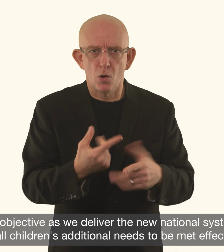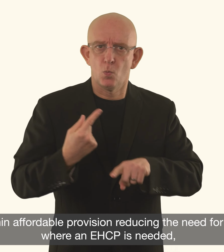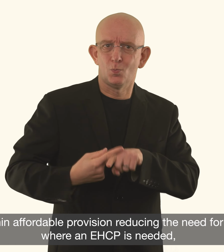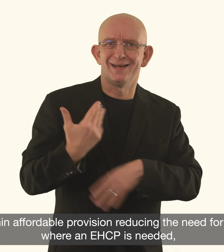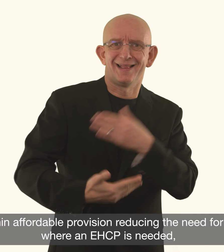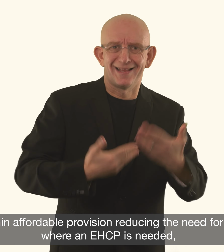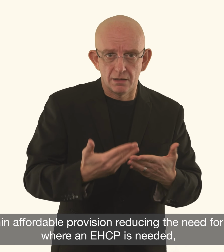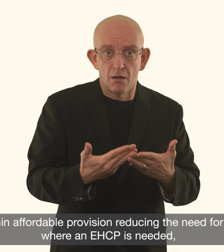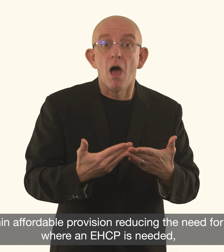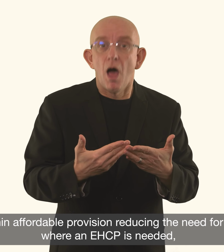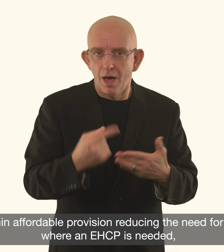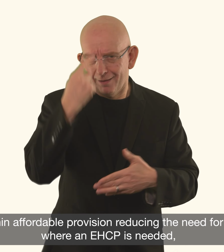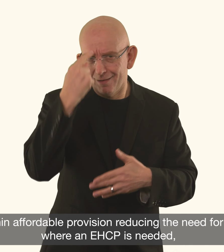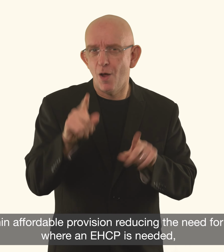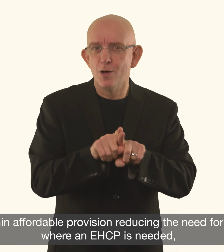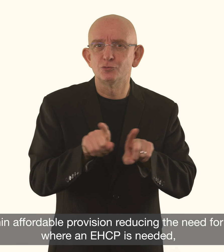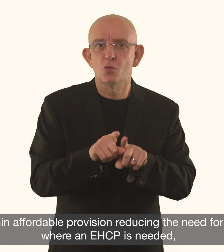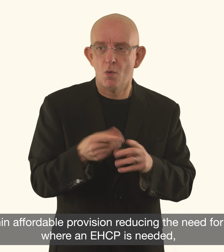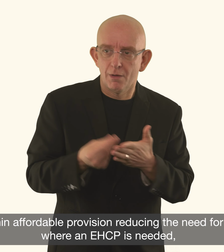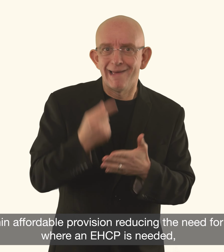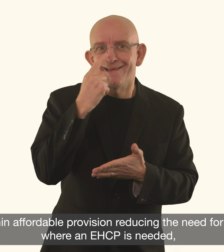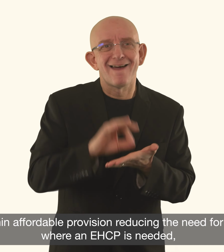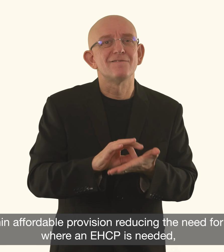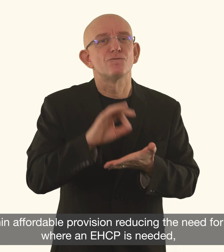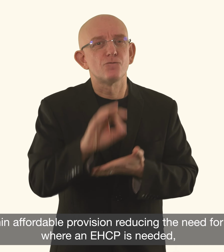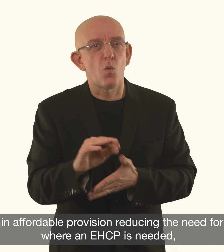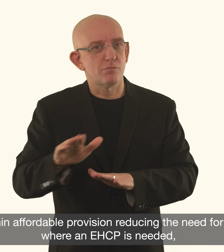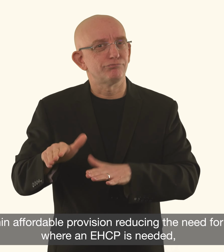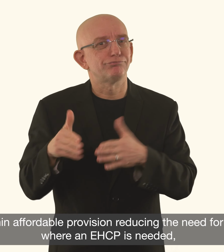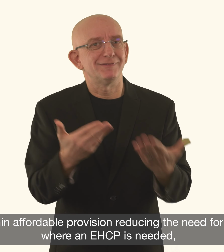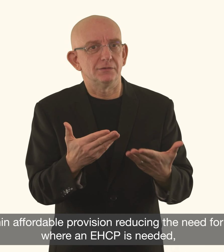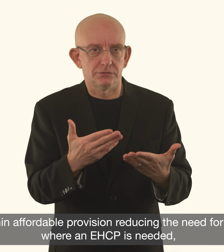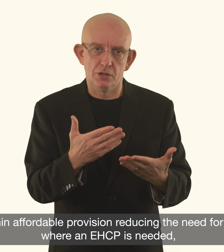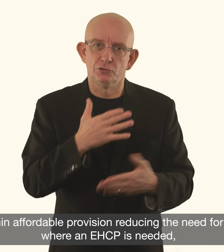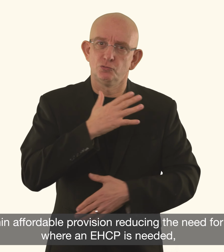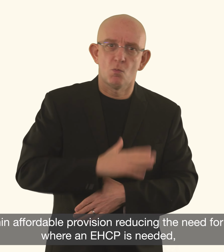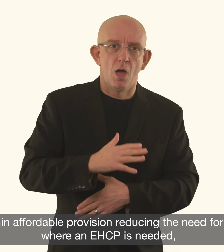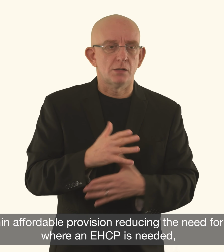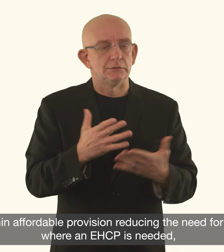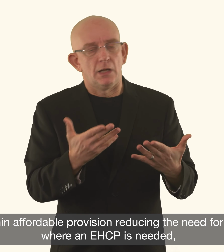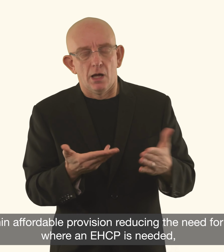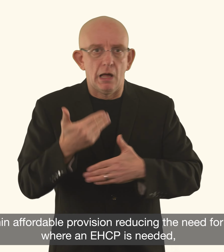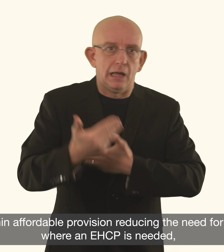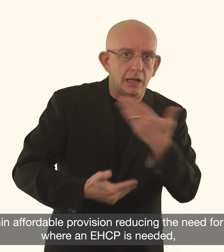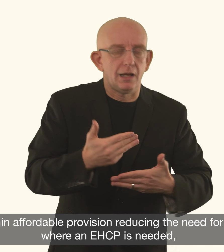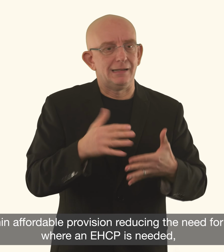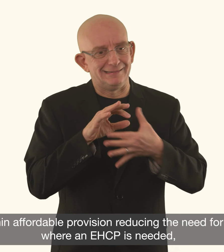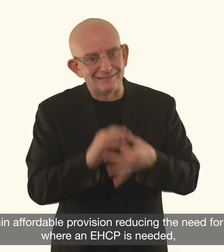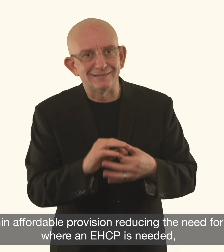And quickly, within affordable provision, reducing the need for an EHCP. And where